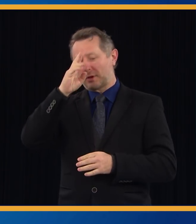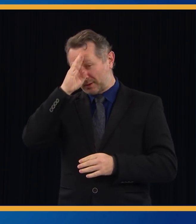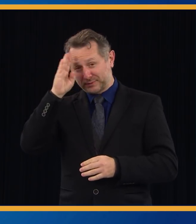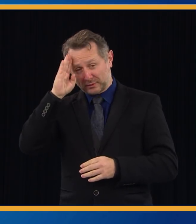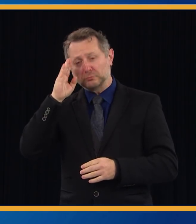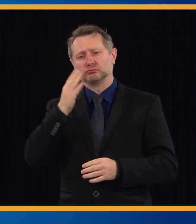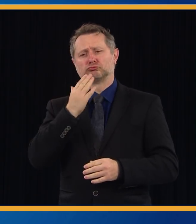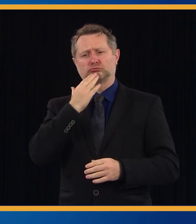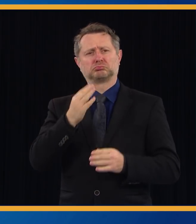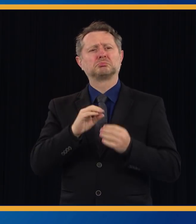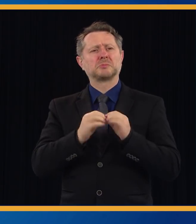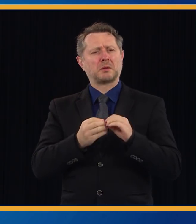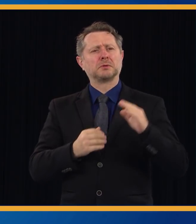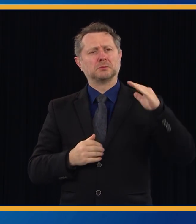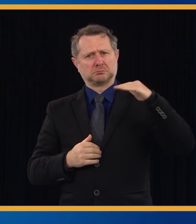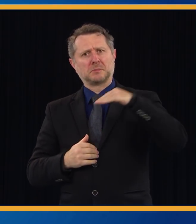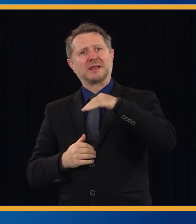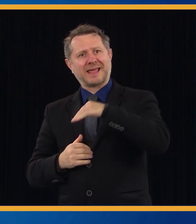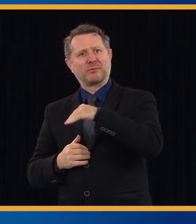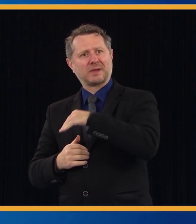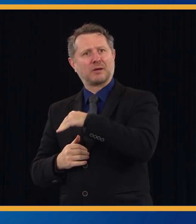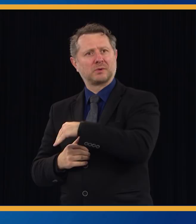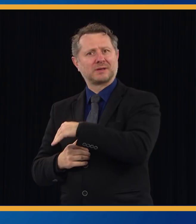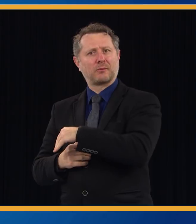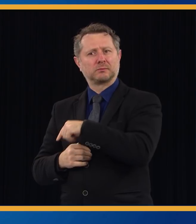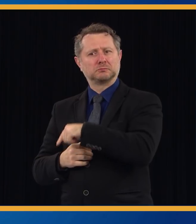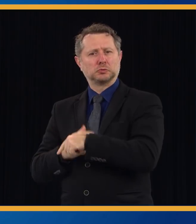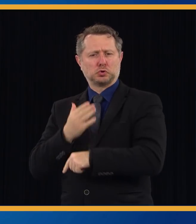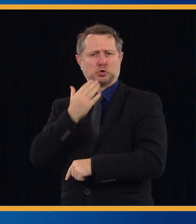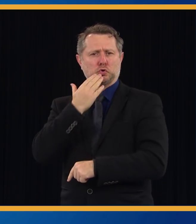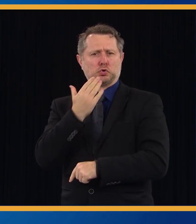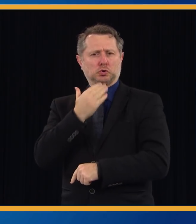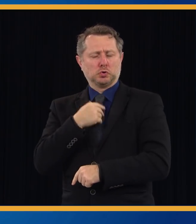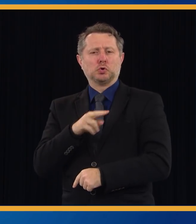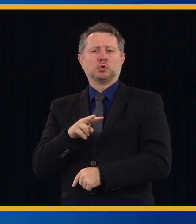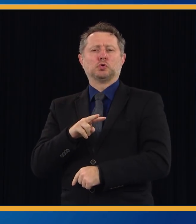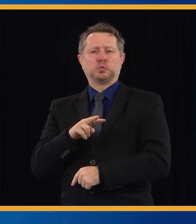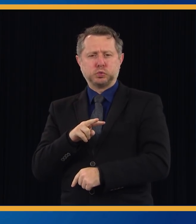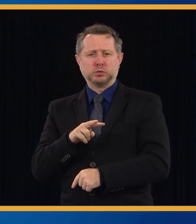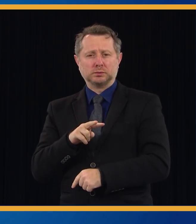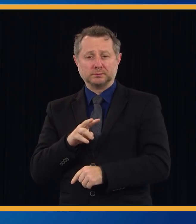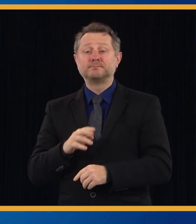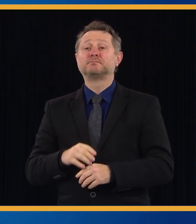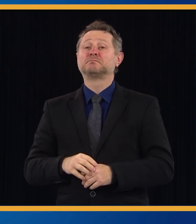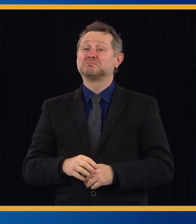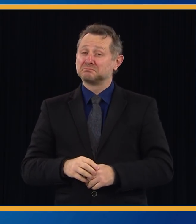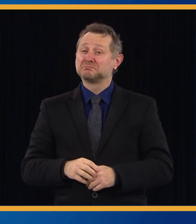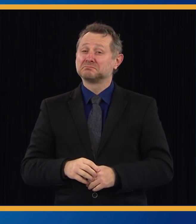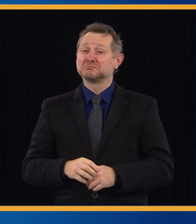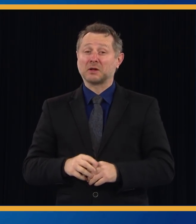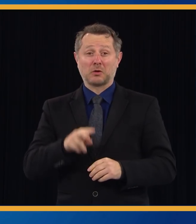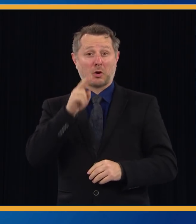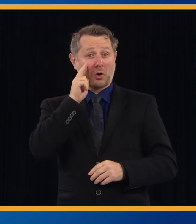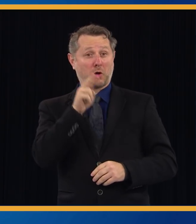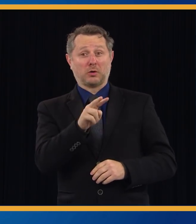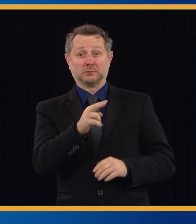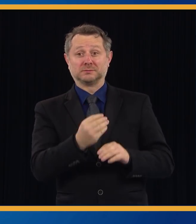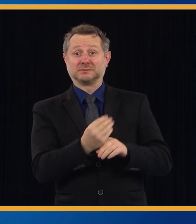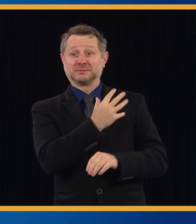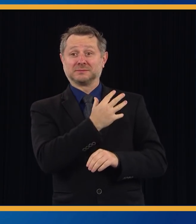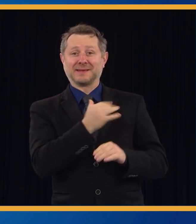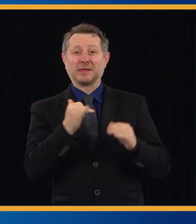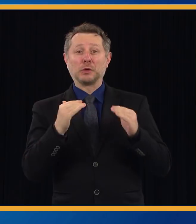descent continues, and that's a very good starting place. We are now back to where we were on